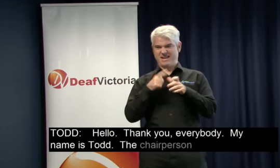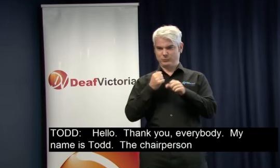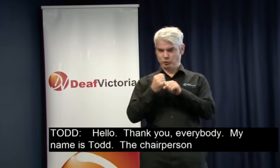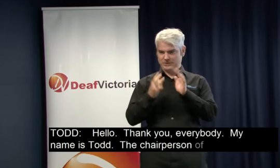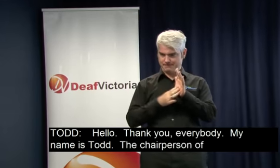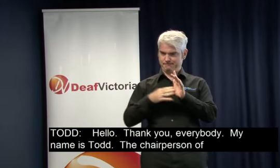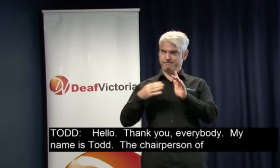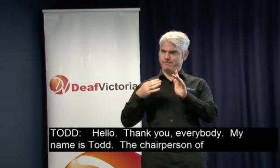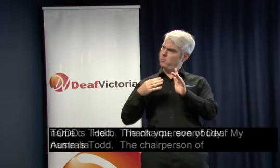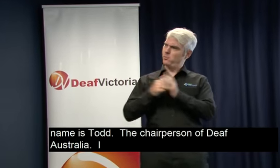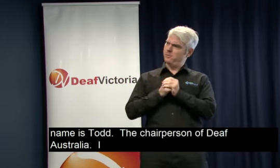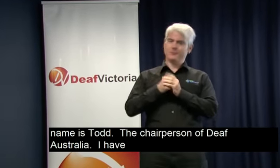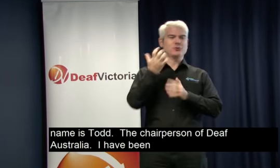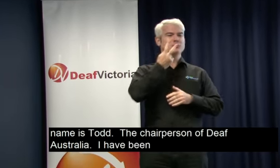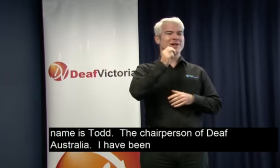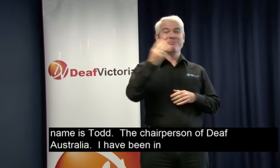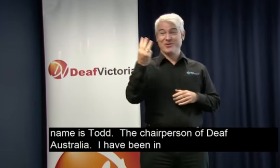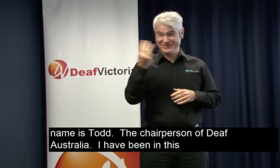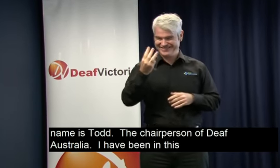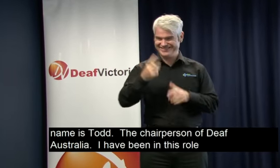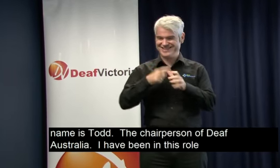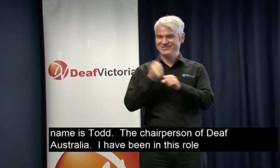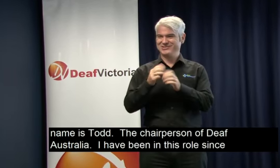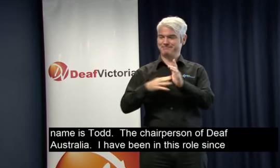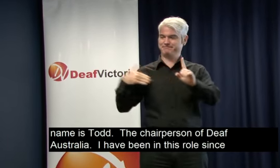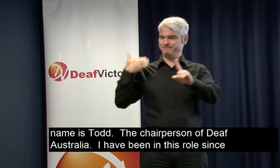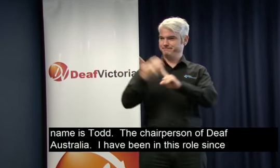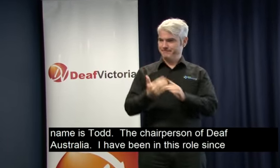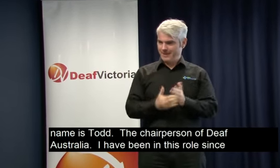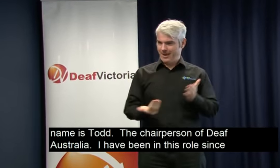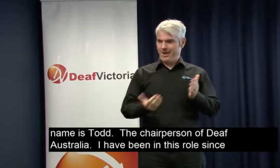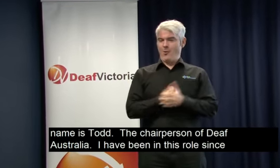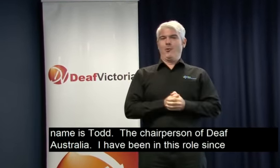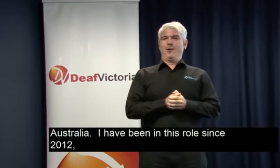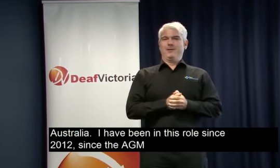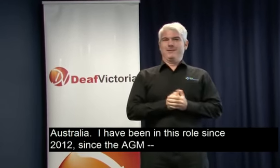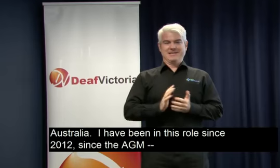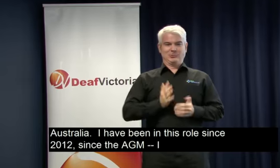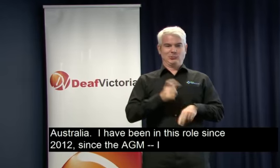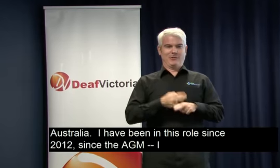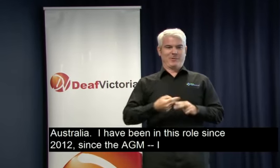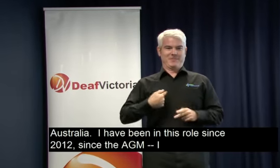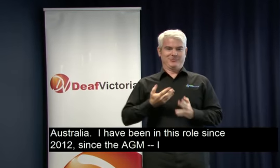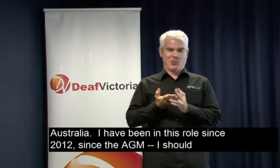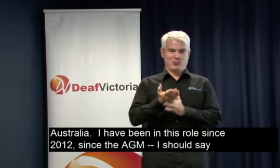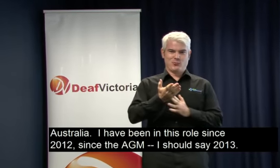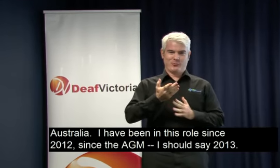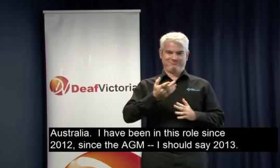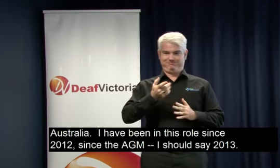since 2012, since the AGM, sorry I should say 2013, correction, up until now, and it has been an